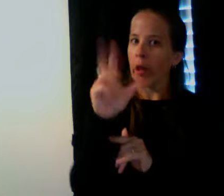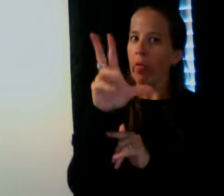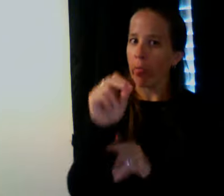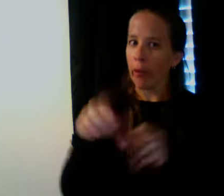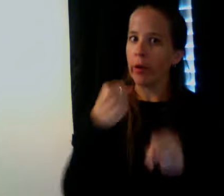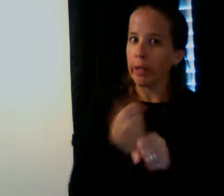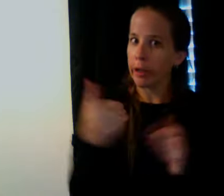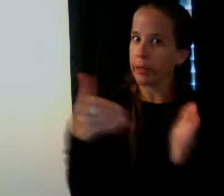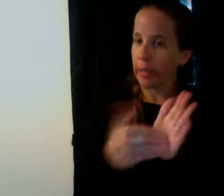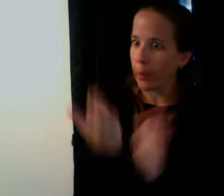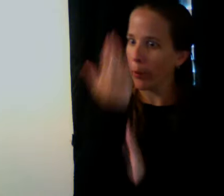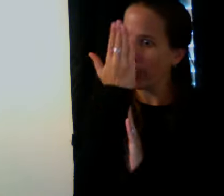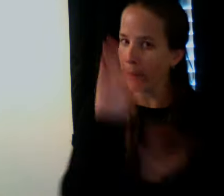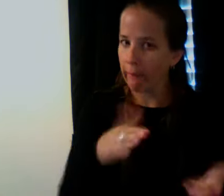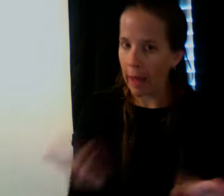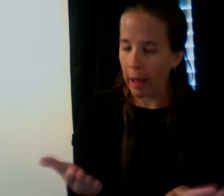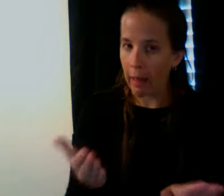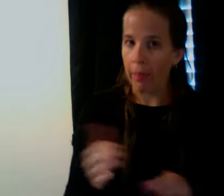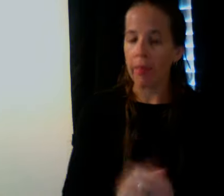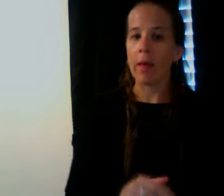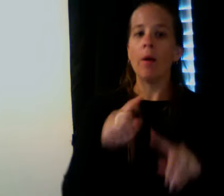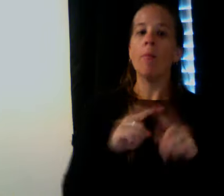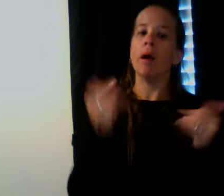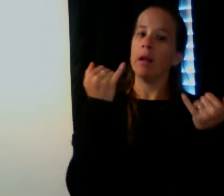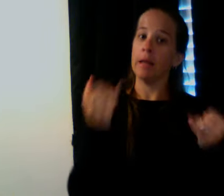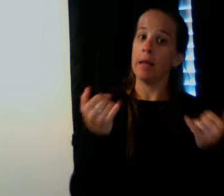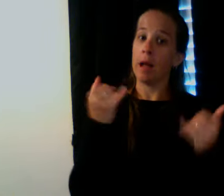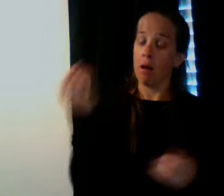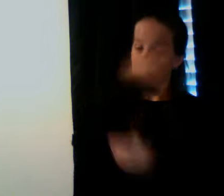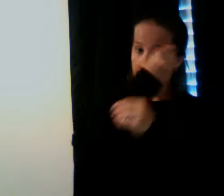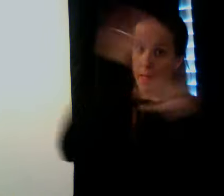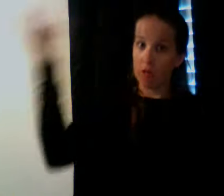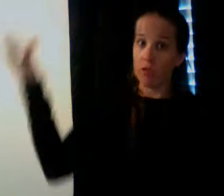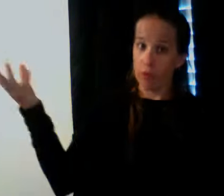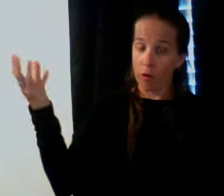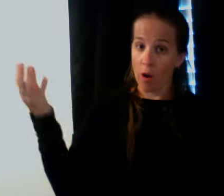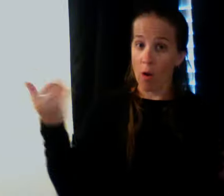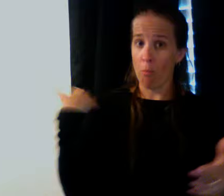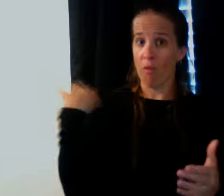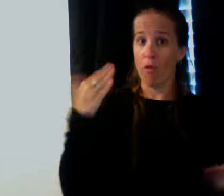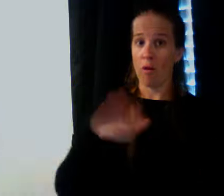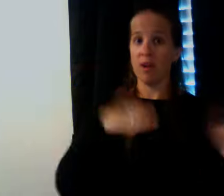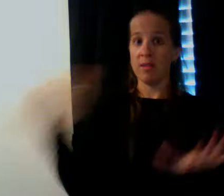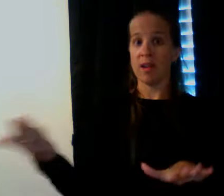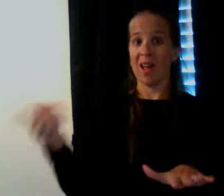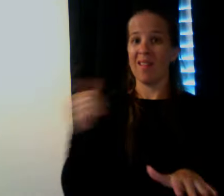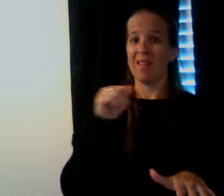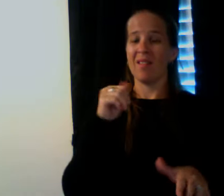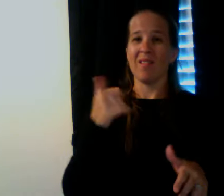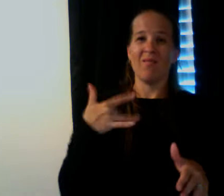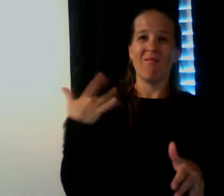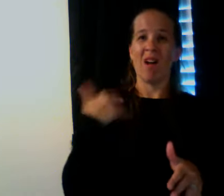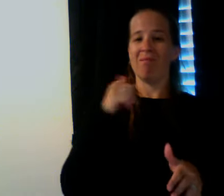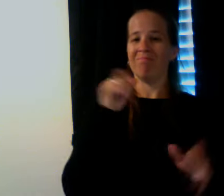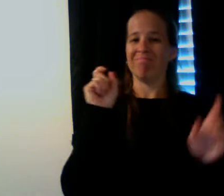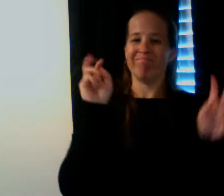say this to you with a bit more certainty than when death was a useful but purely intellectual concept. No one wants